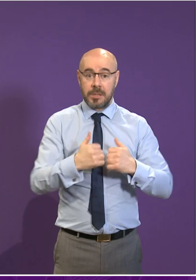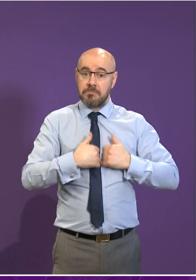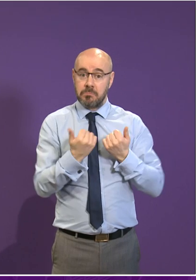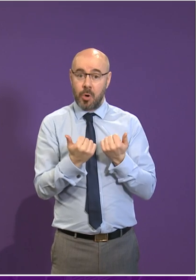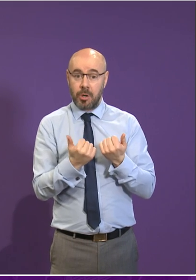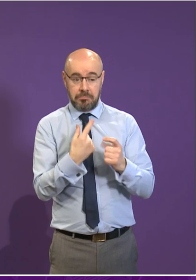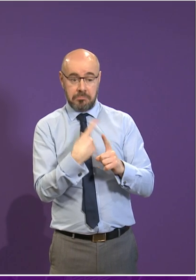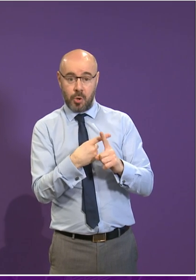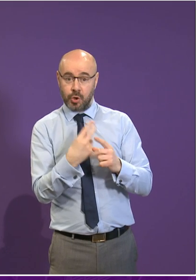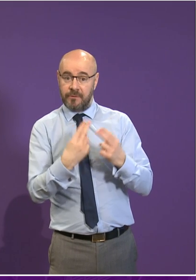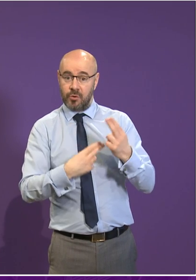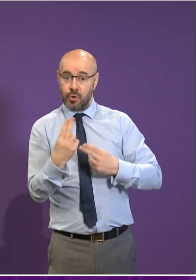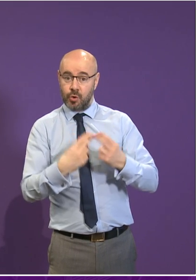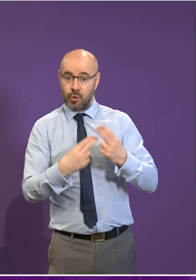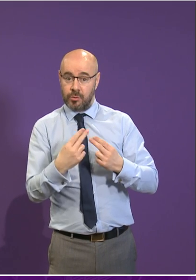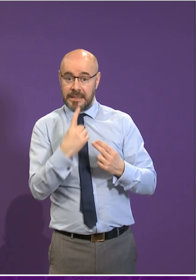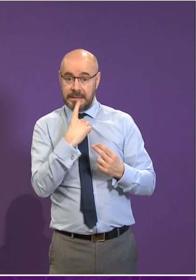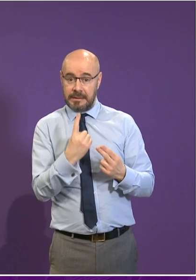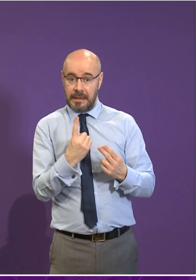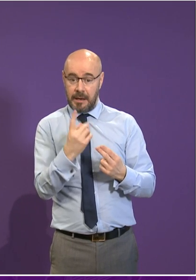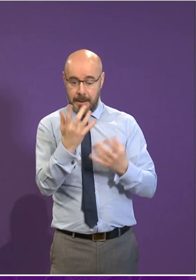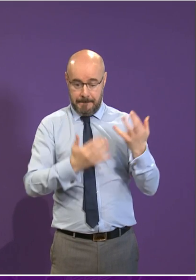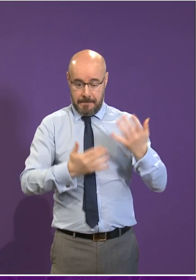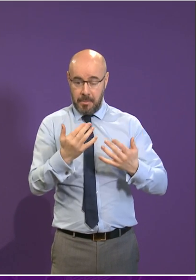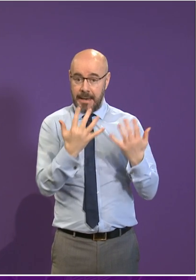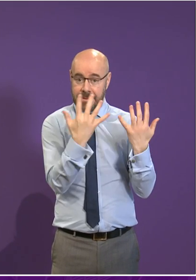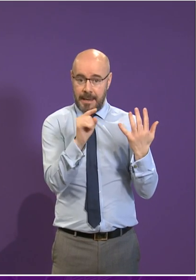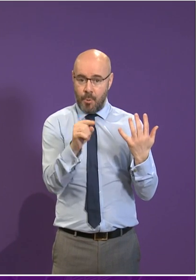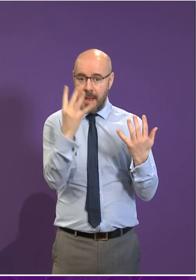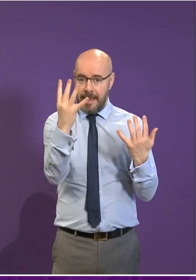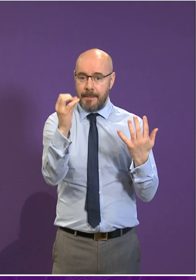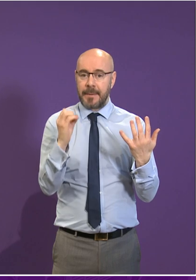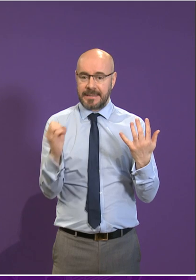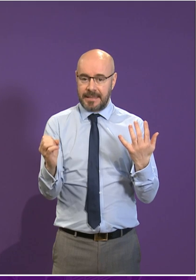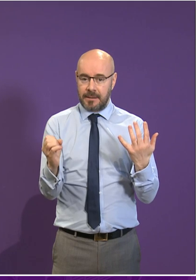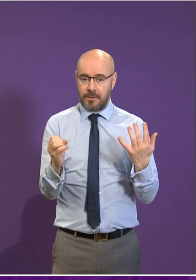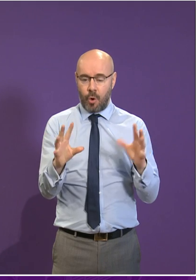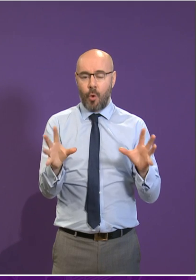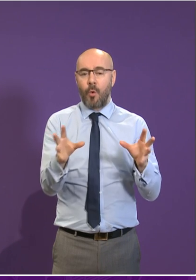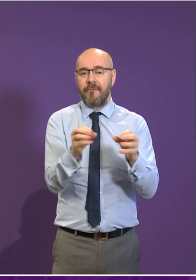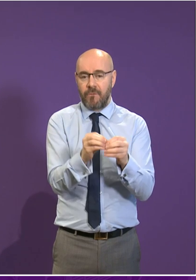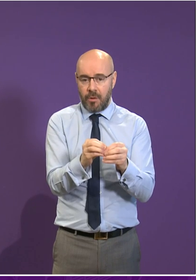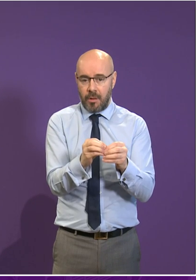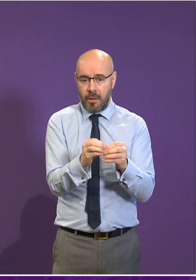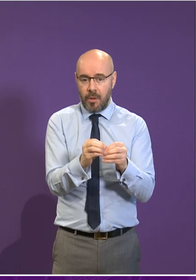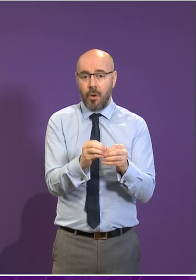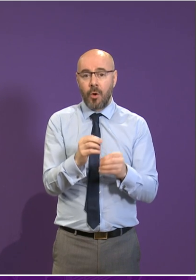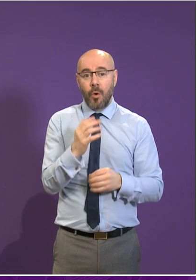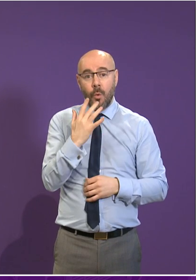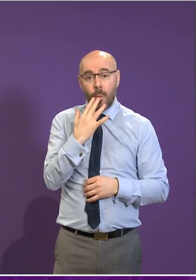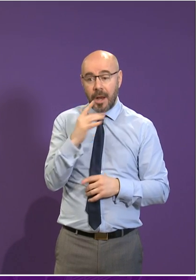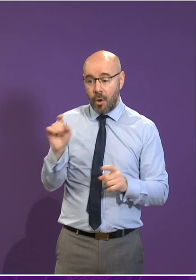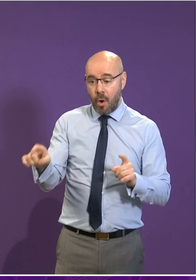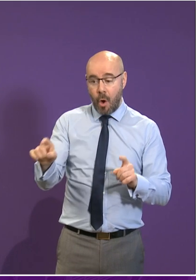morning where the figure's 10.9%, but that's overall. When will all of those universities, do you